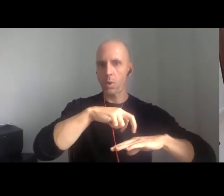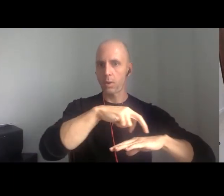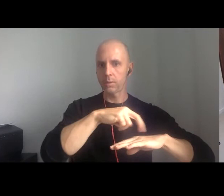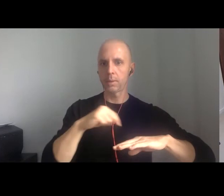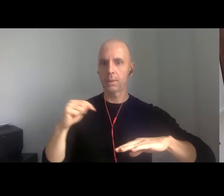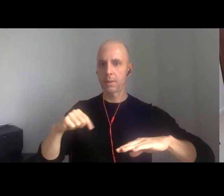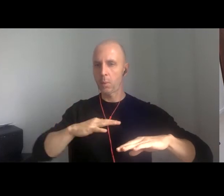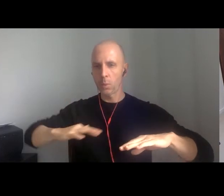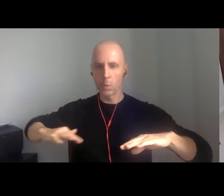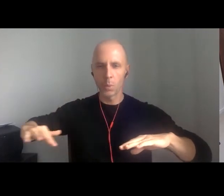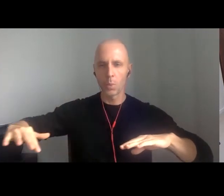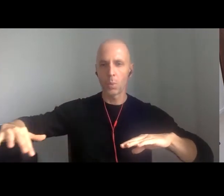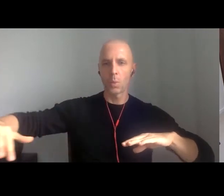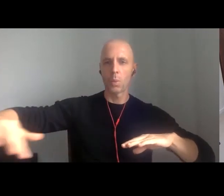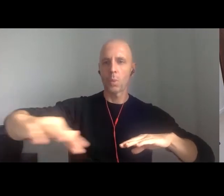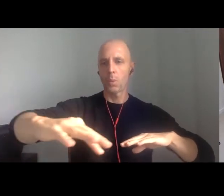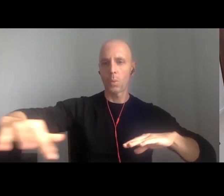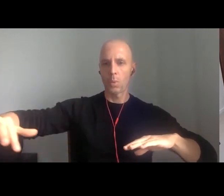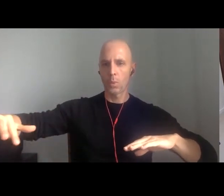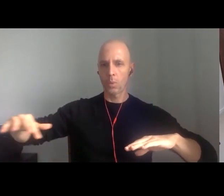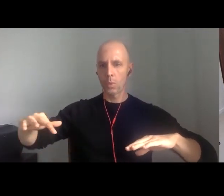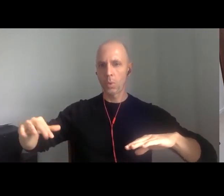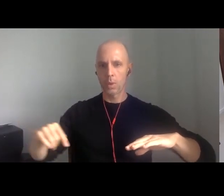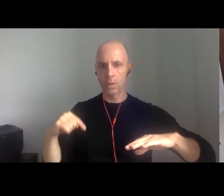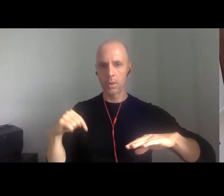footpaths. That's more towards the Pevensey levels.